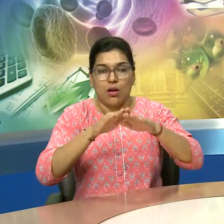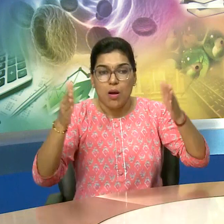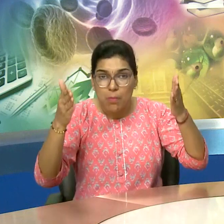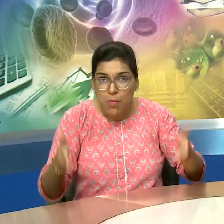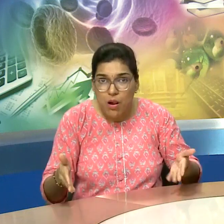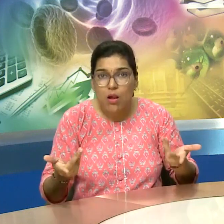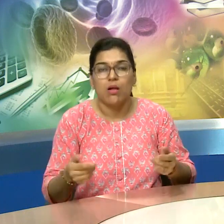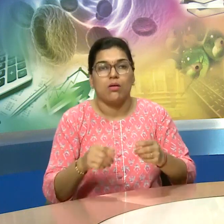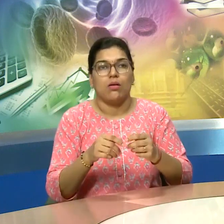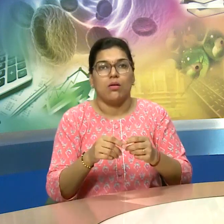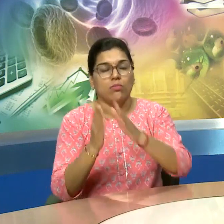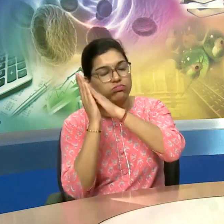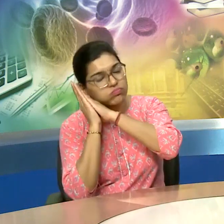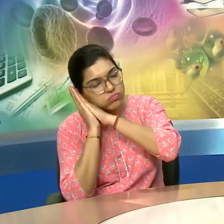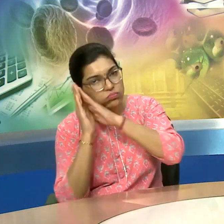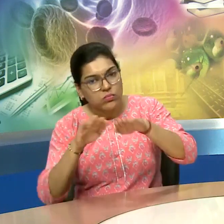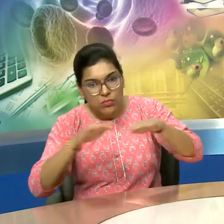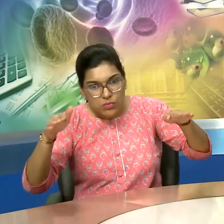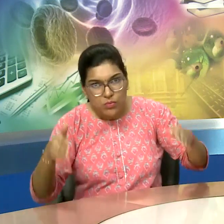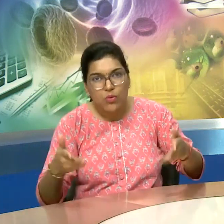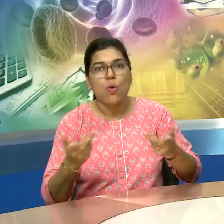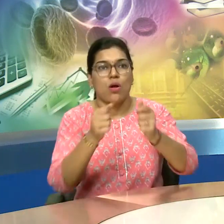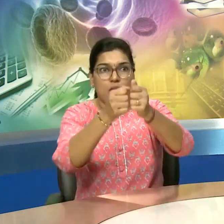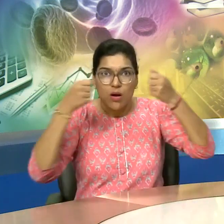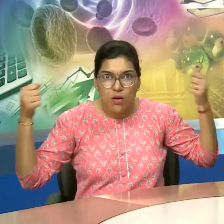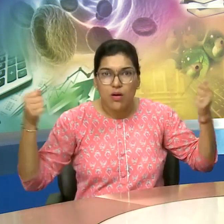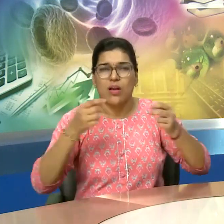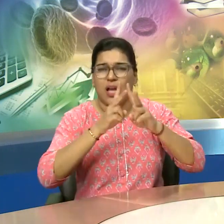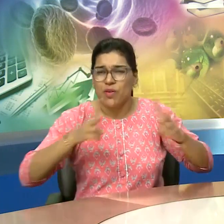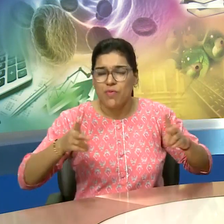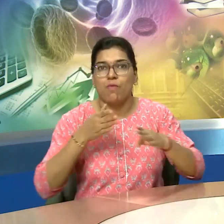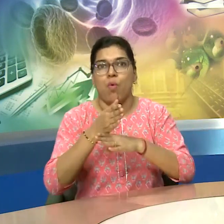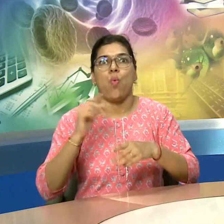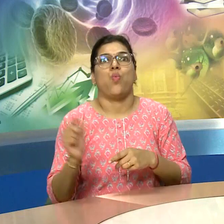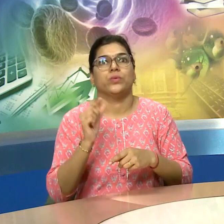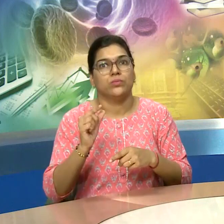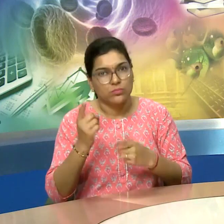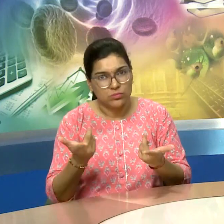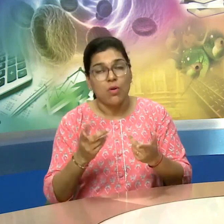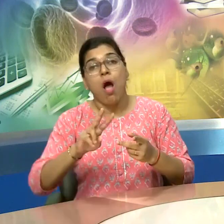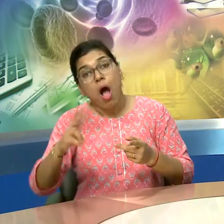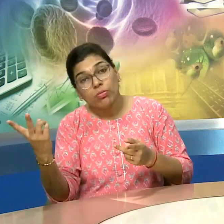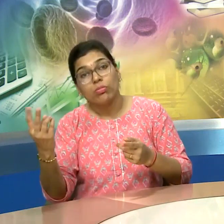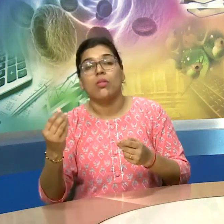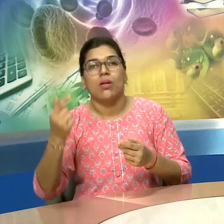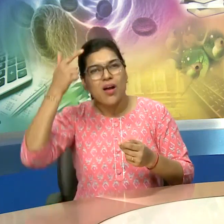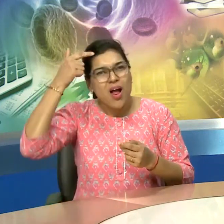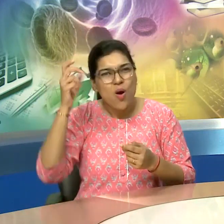fulfilling their own need, like trees are cut for making furnitures, coals